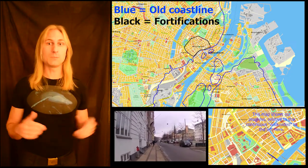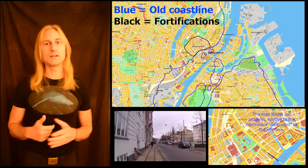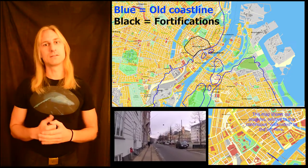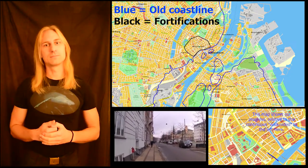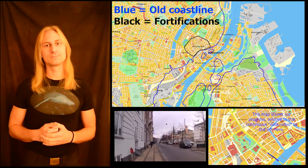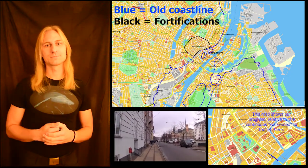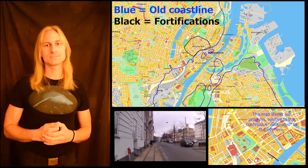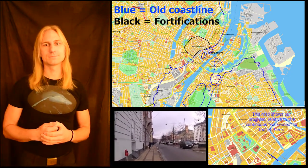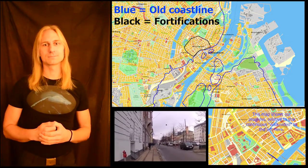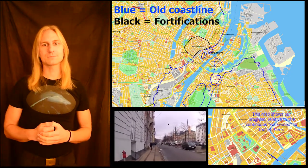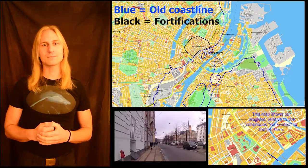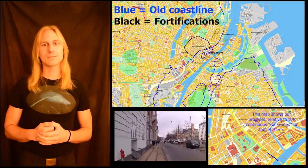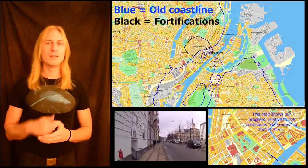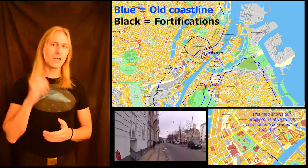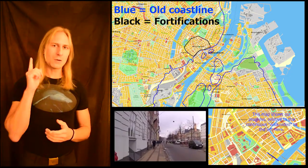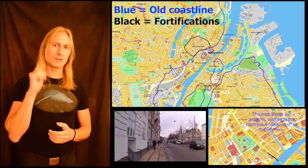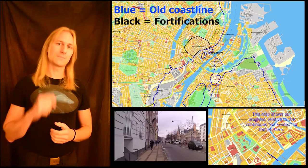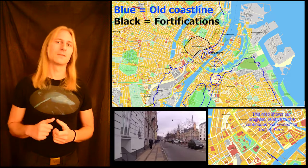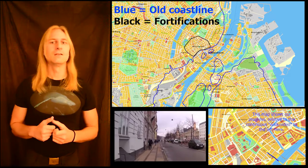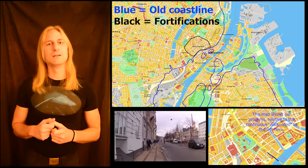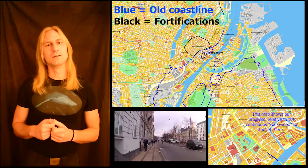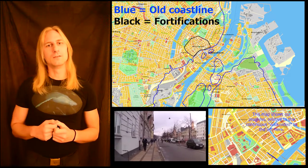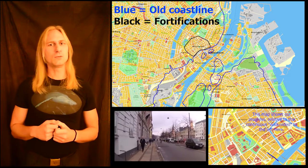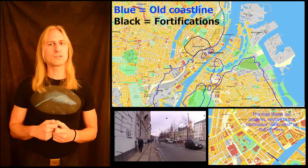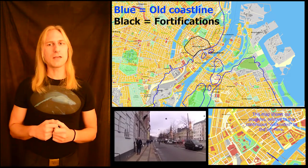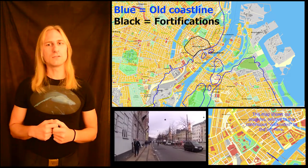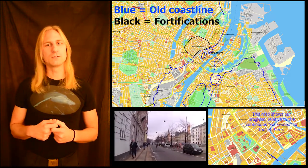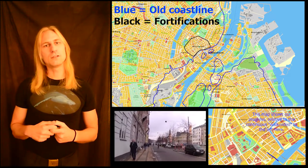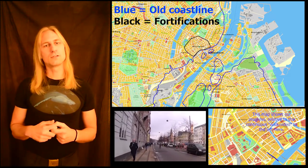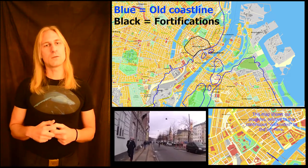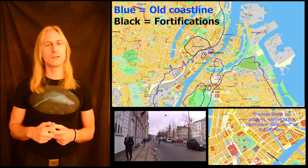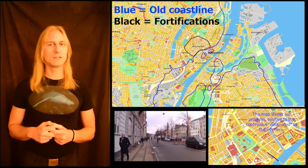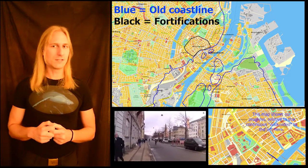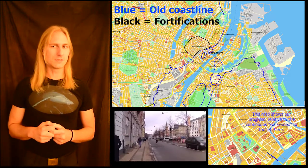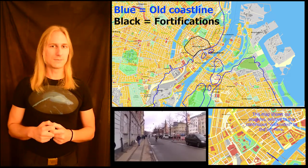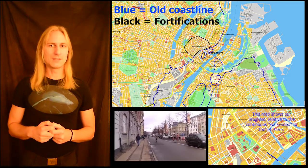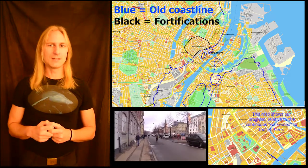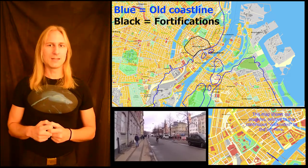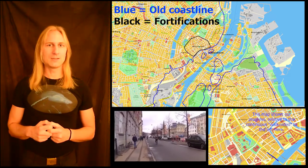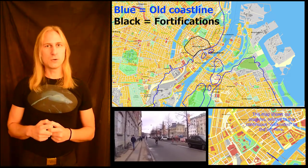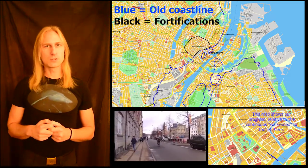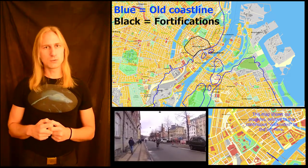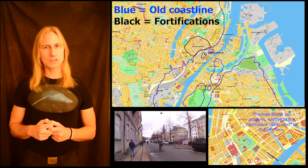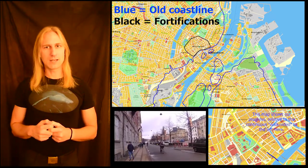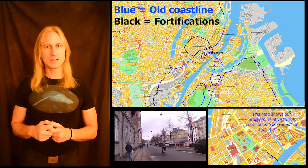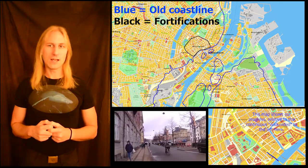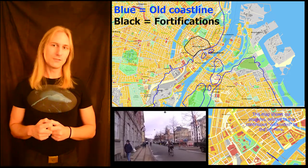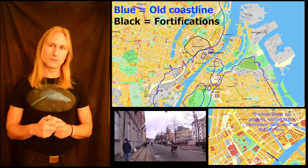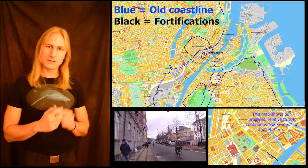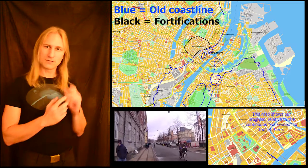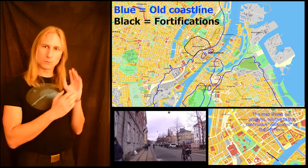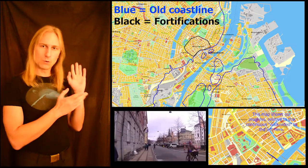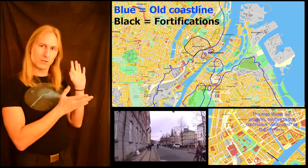the modern buildings. However, those expansions didn't come until later, and the old coastline